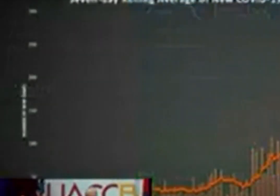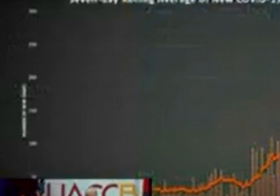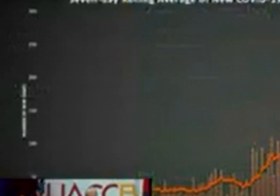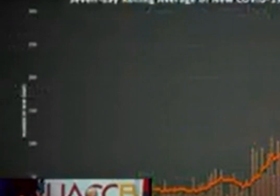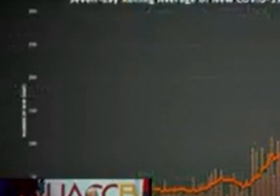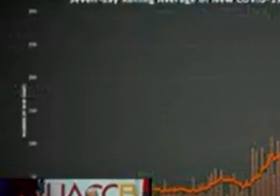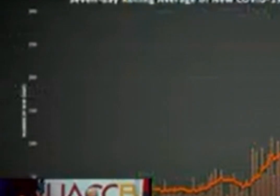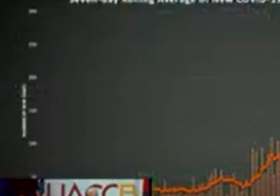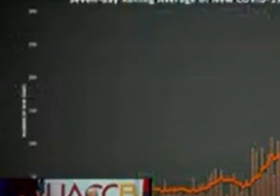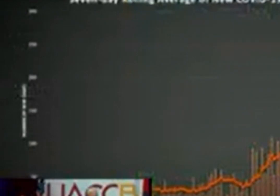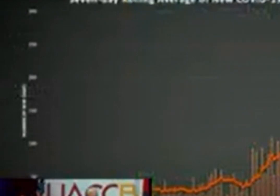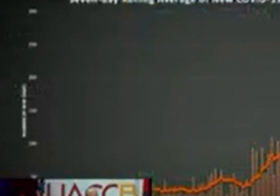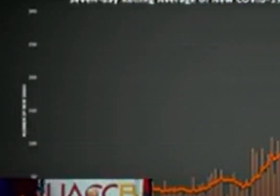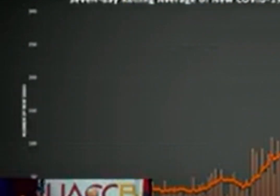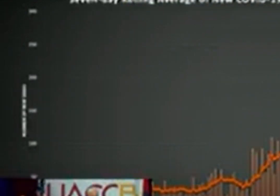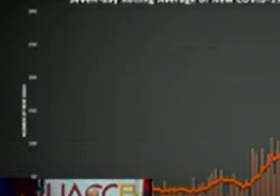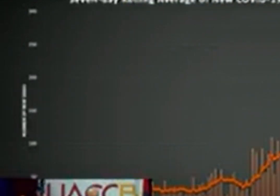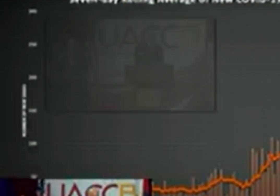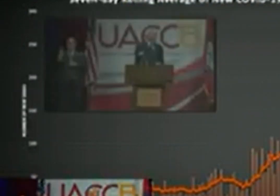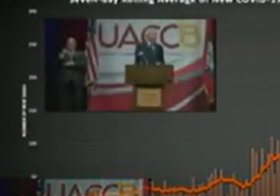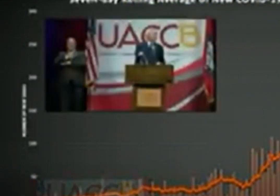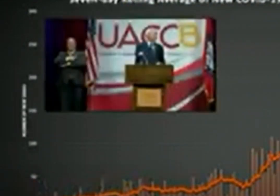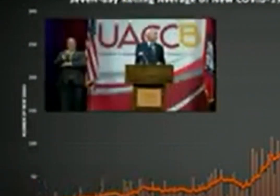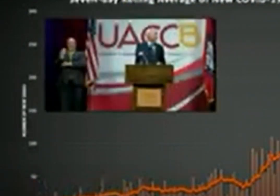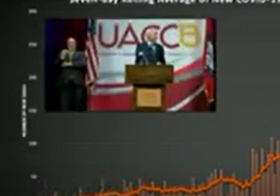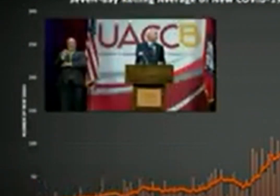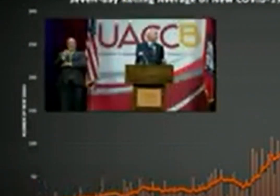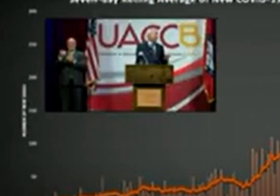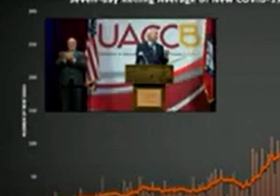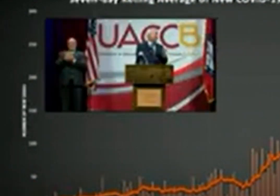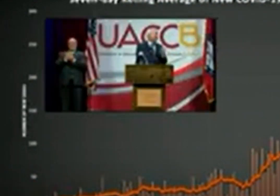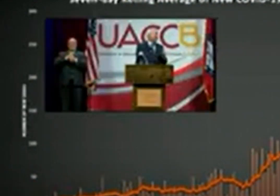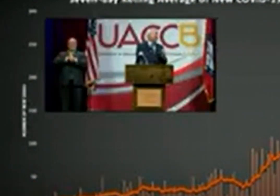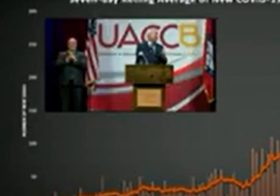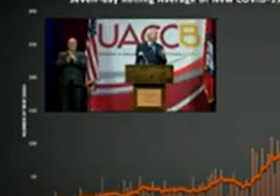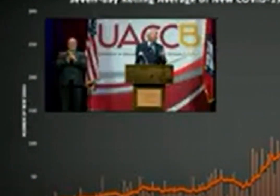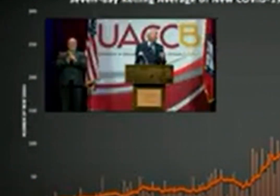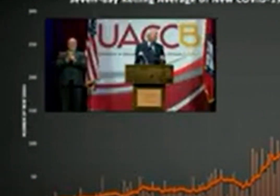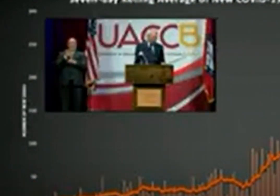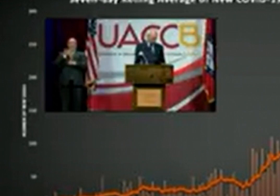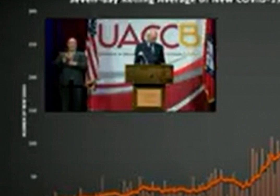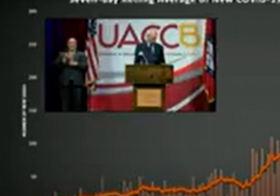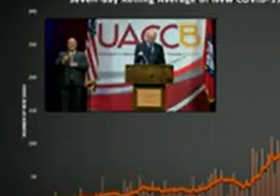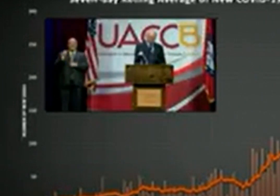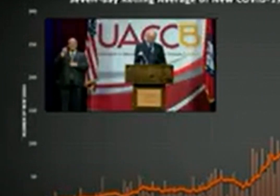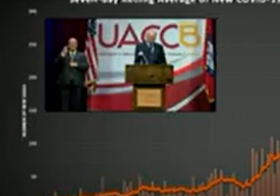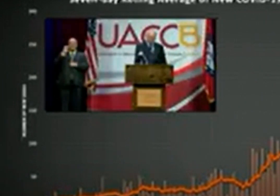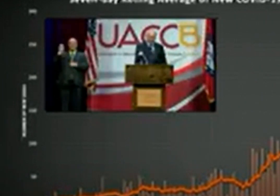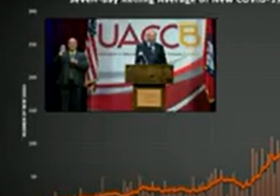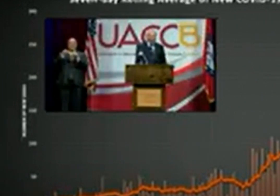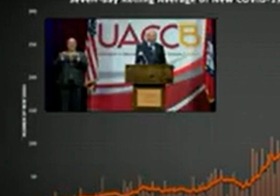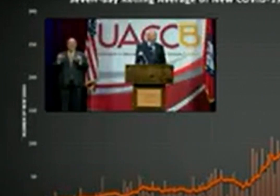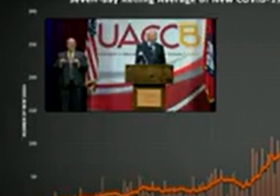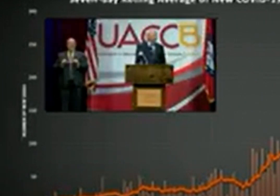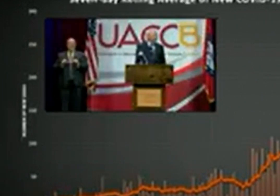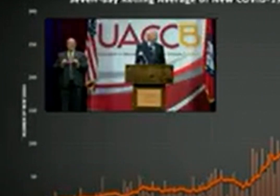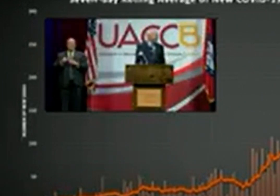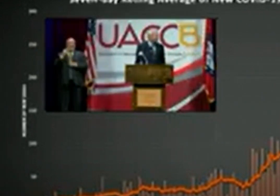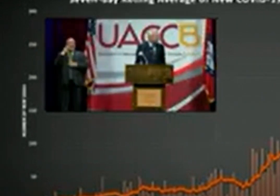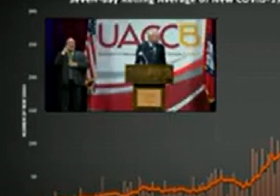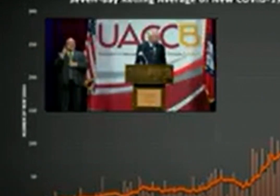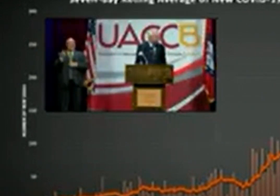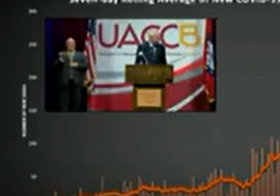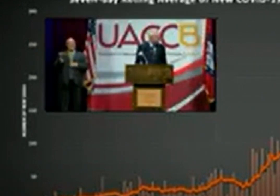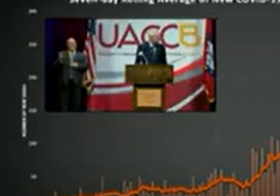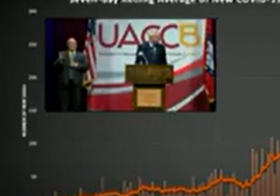we will see the 7-day rolling average of new COVID cases in that Northeast region. And you can see from